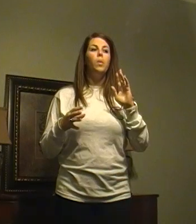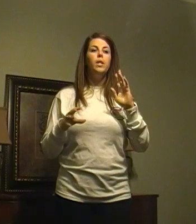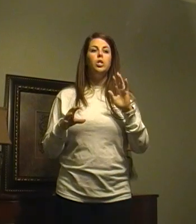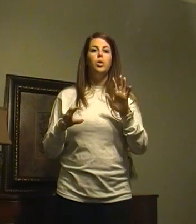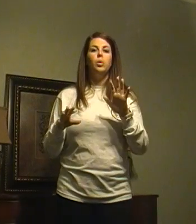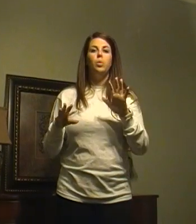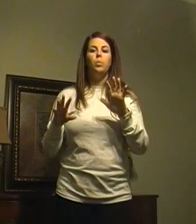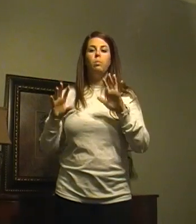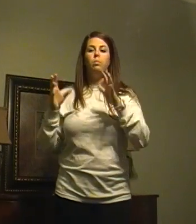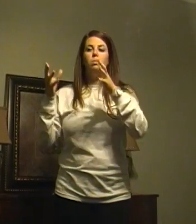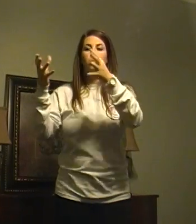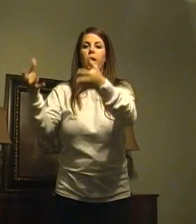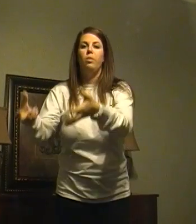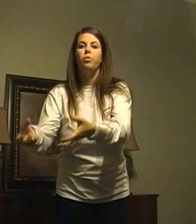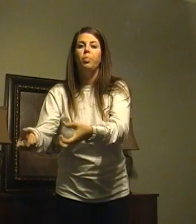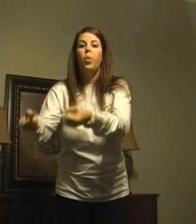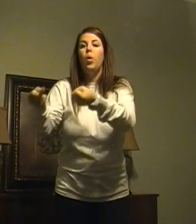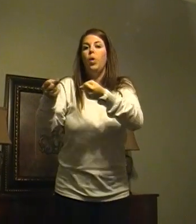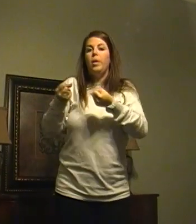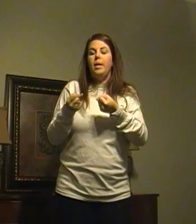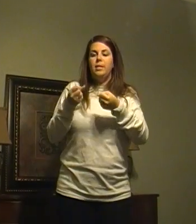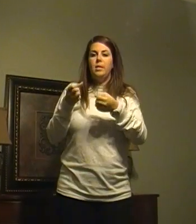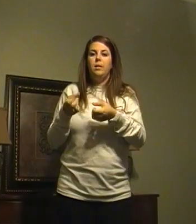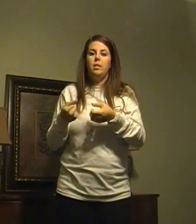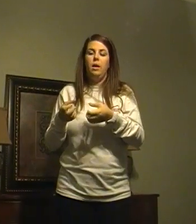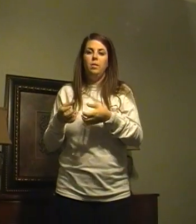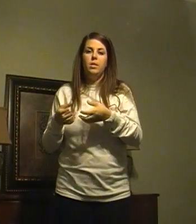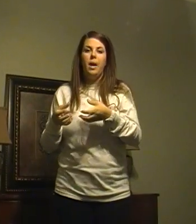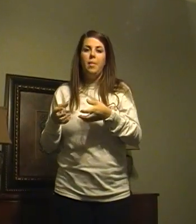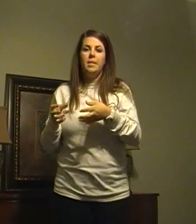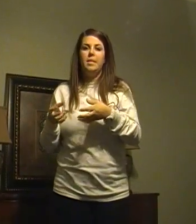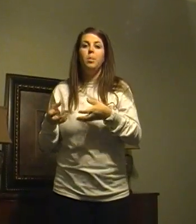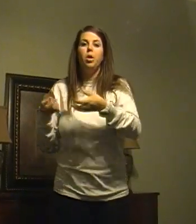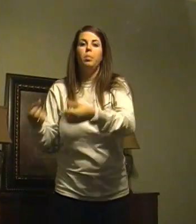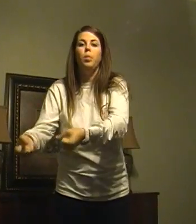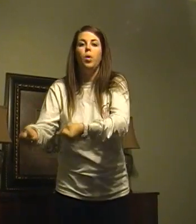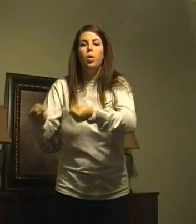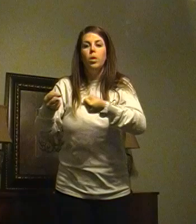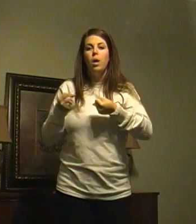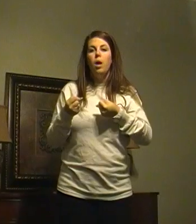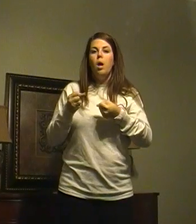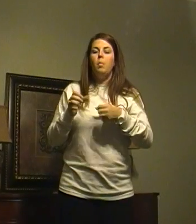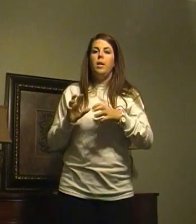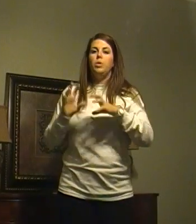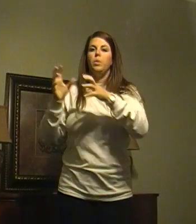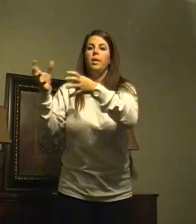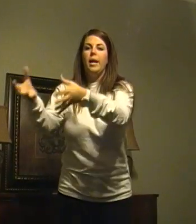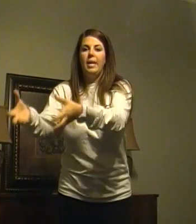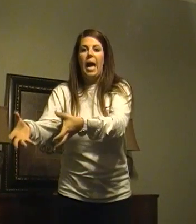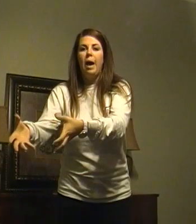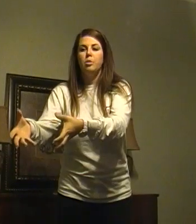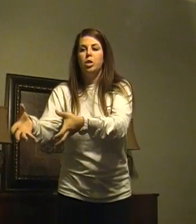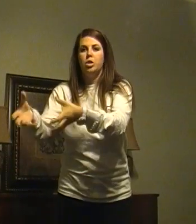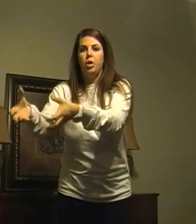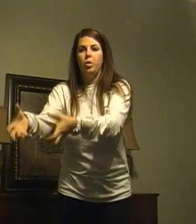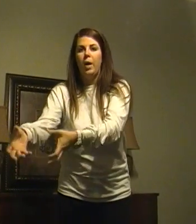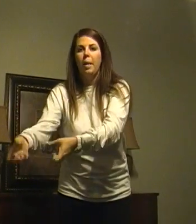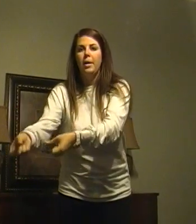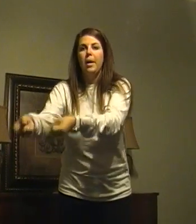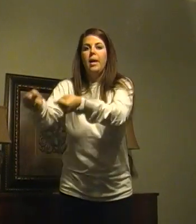going to kind of pull. It's a sign that's similar to pull, but it's really like capture, so you're grabbing it